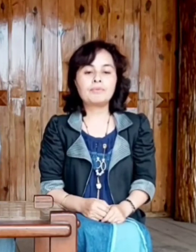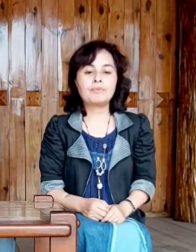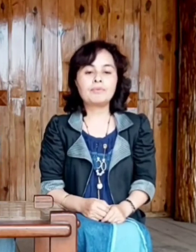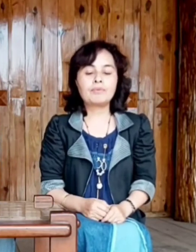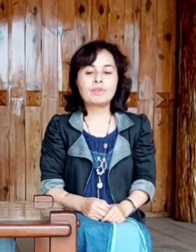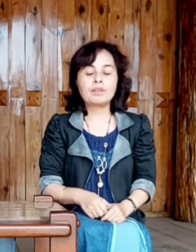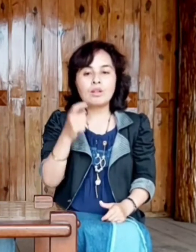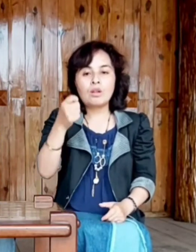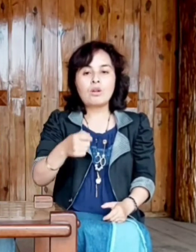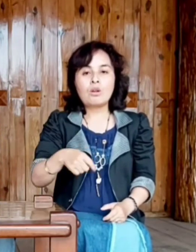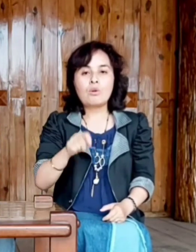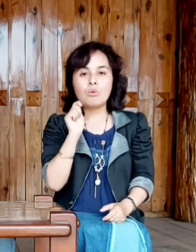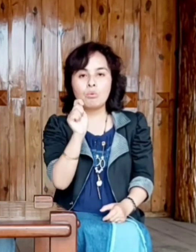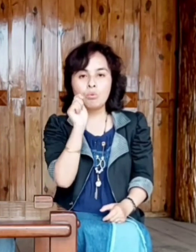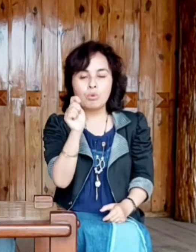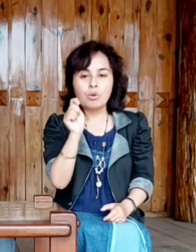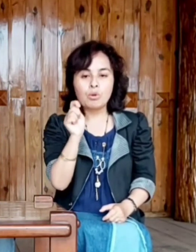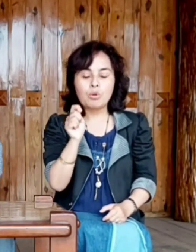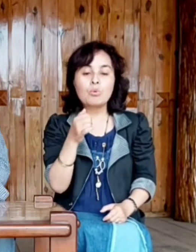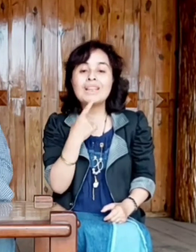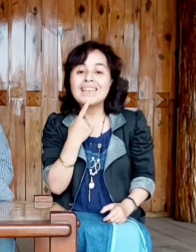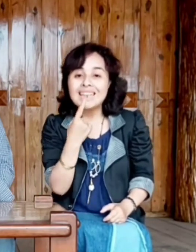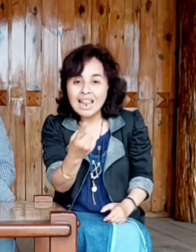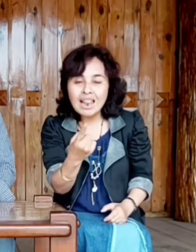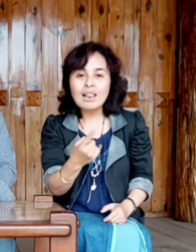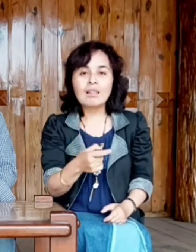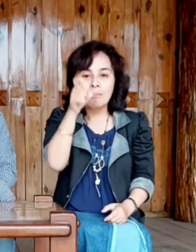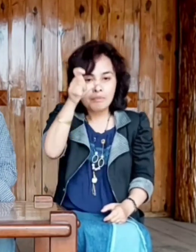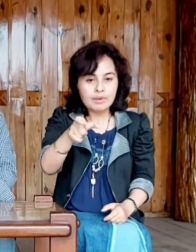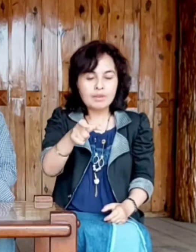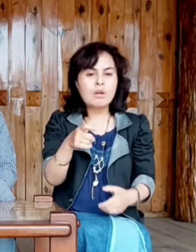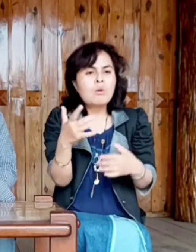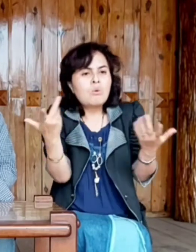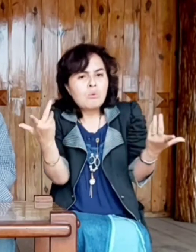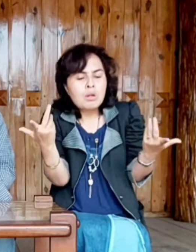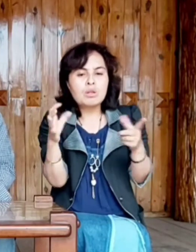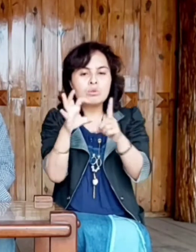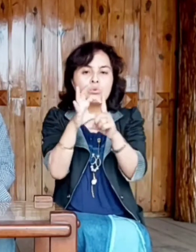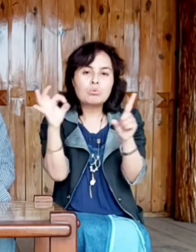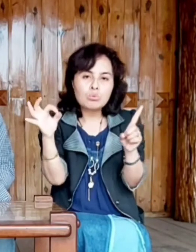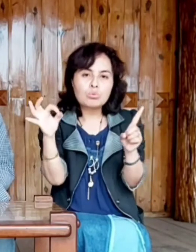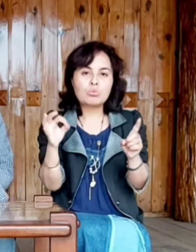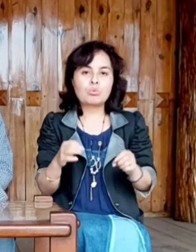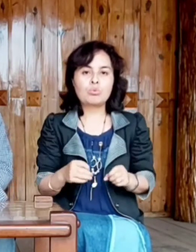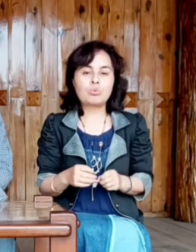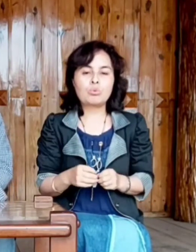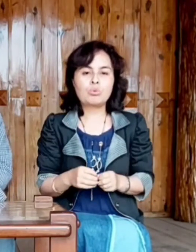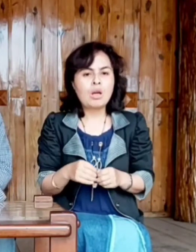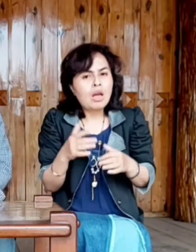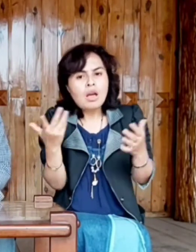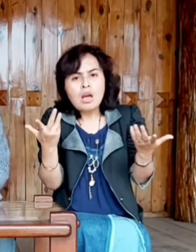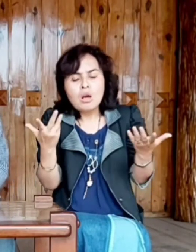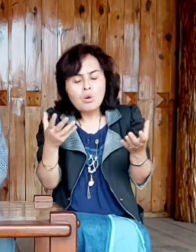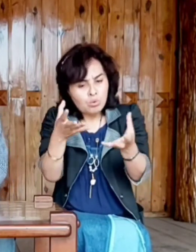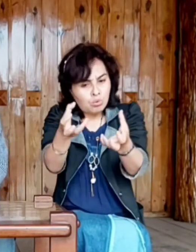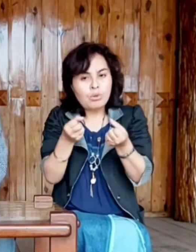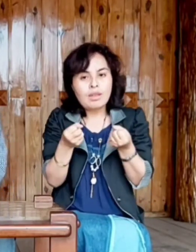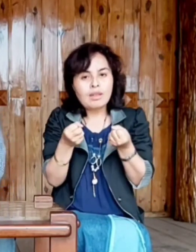Operator will tell you what to do, how to